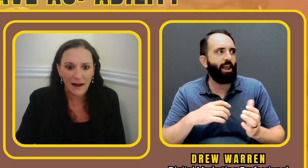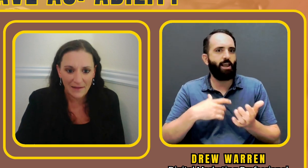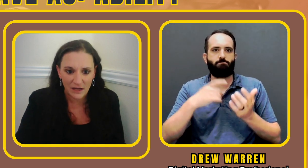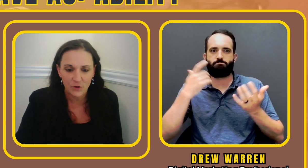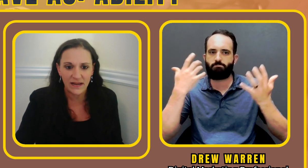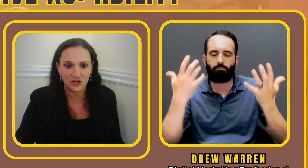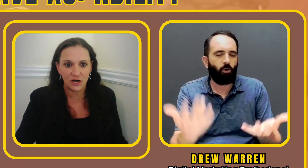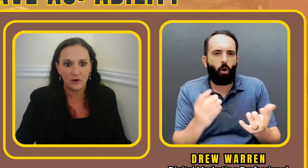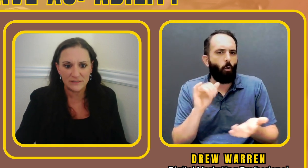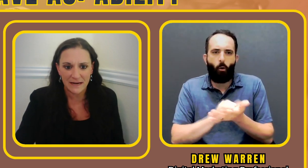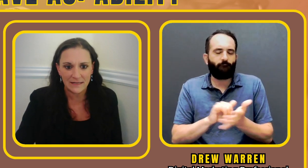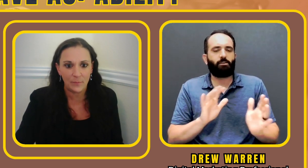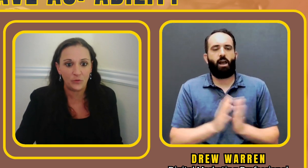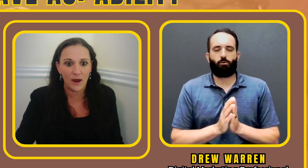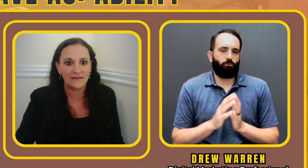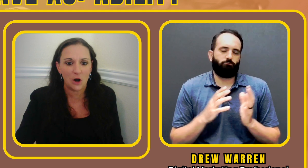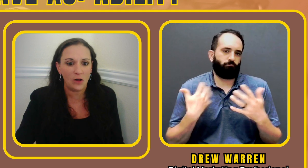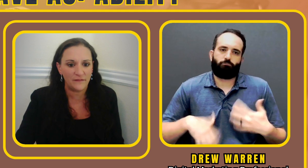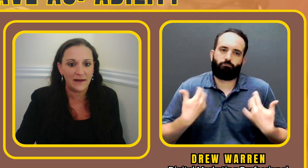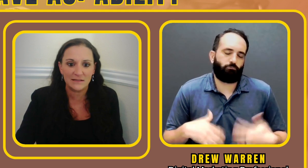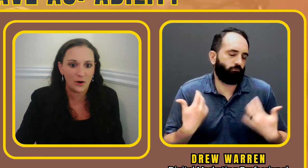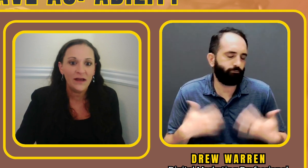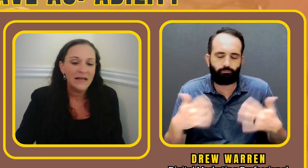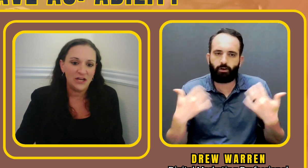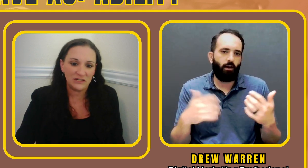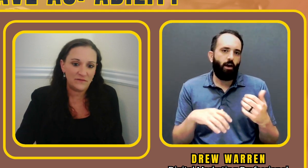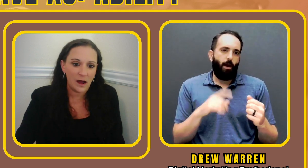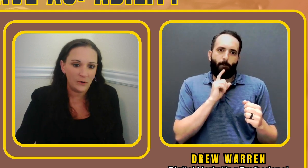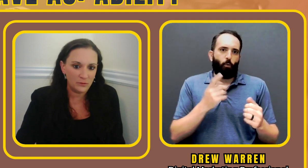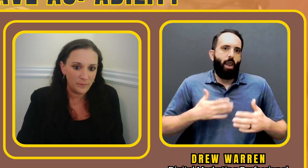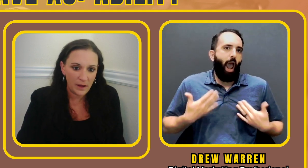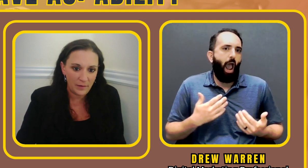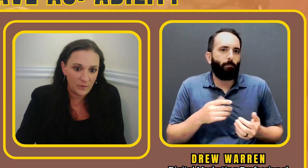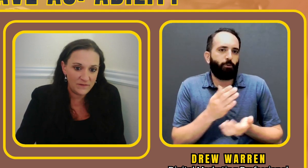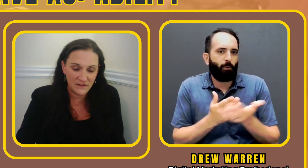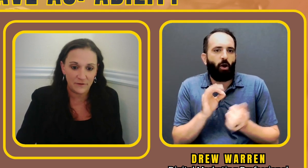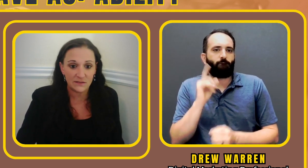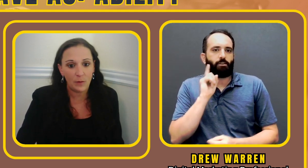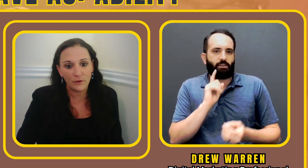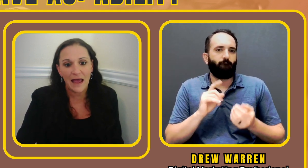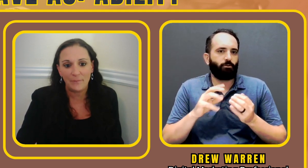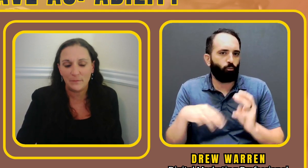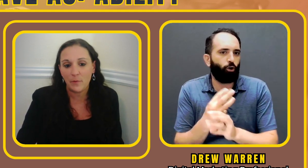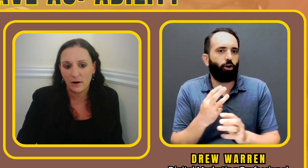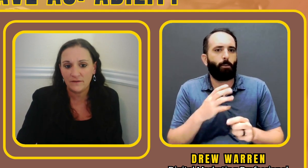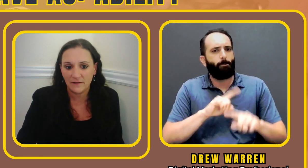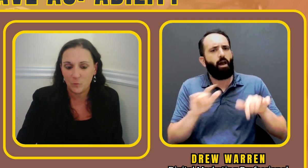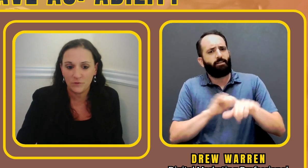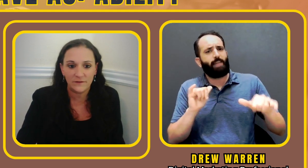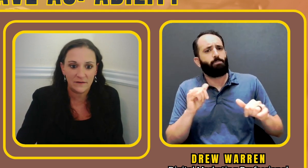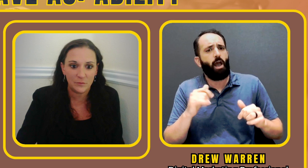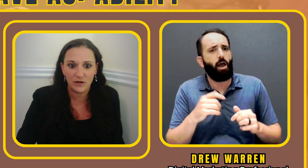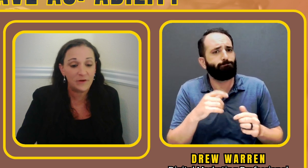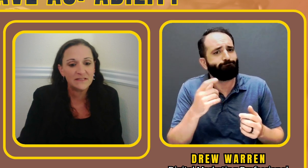try to have that communication, understanding both ways and all of that. So it's just phenomenal of the difference. So I'm really happy to be part of the deaf